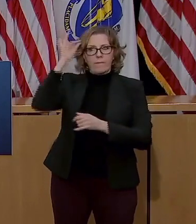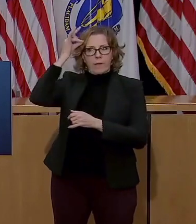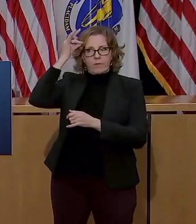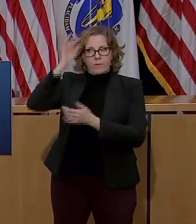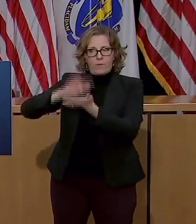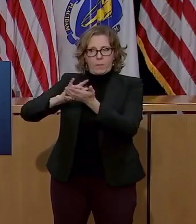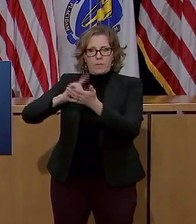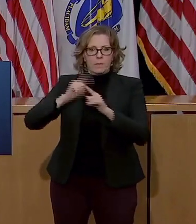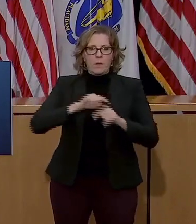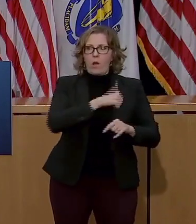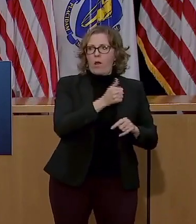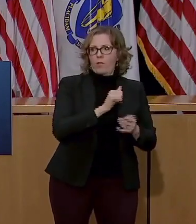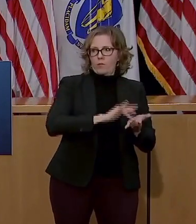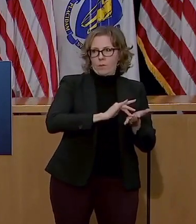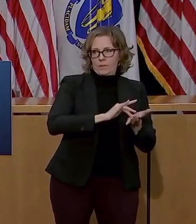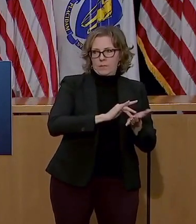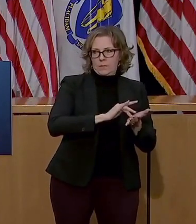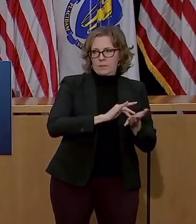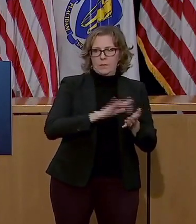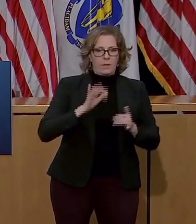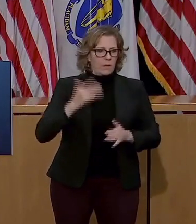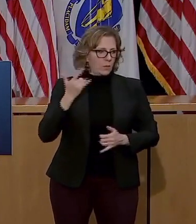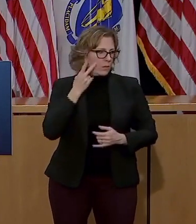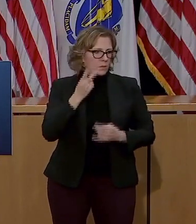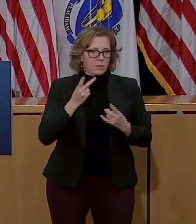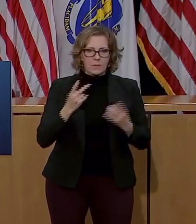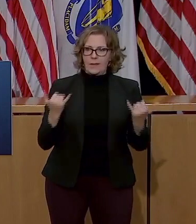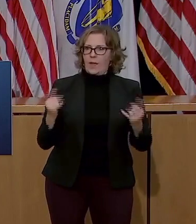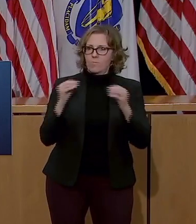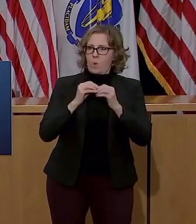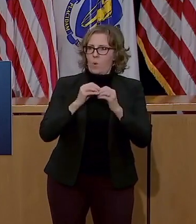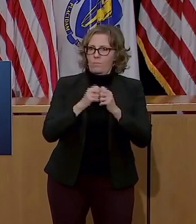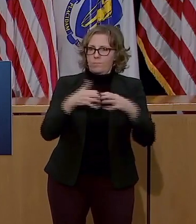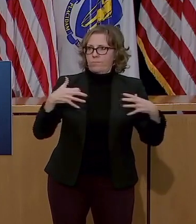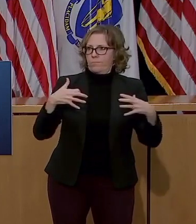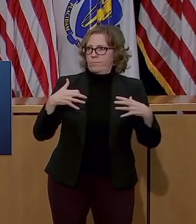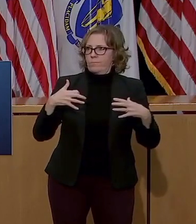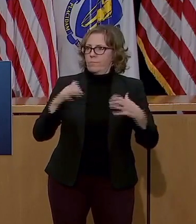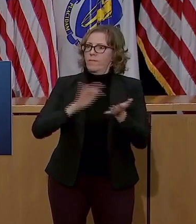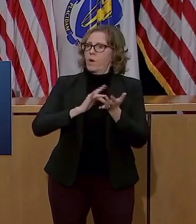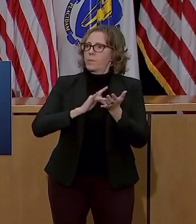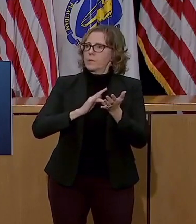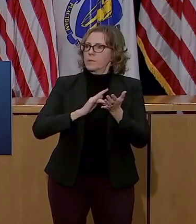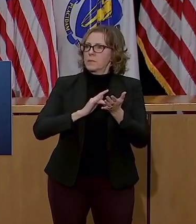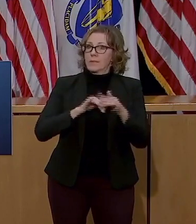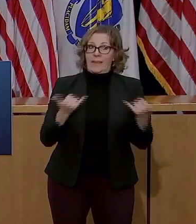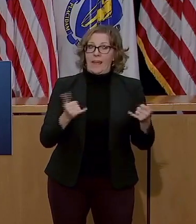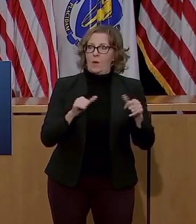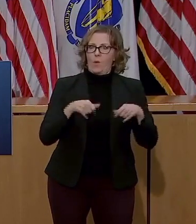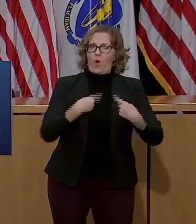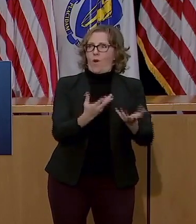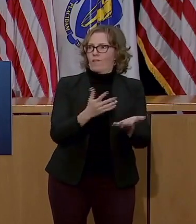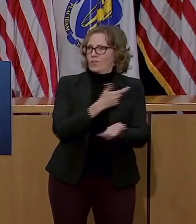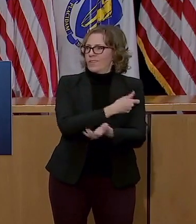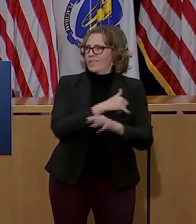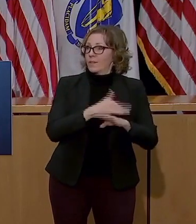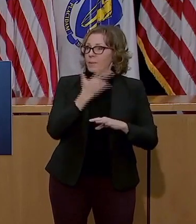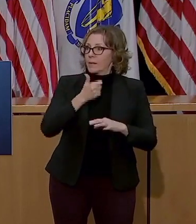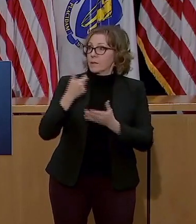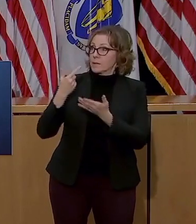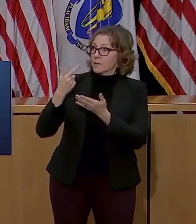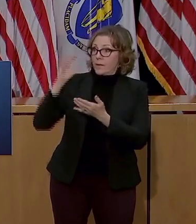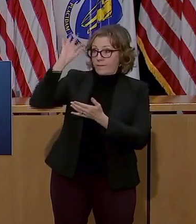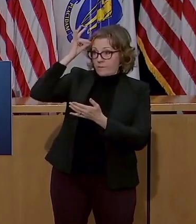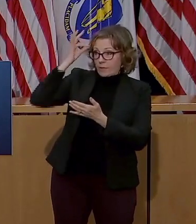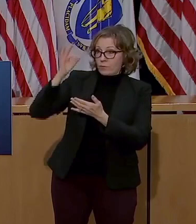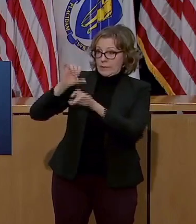week, and that is where you see some of the proliferation of pharmacy sites, is that 20,000 has been redirected into those sites. So